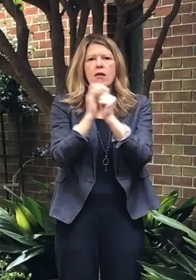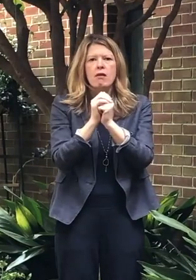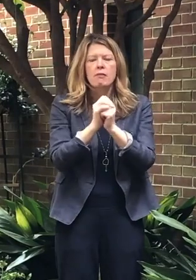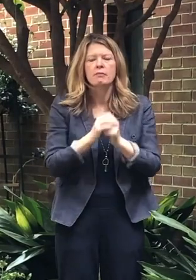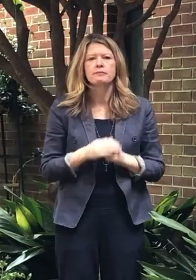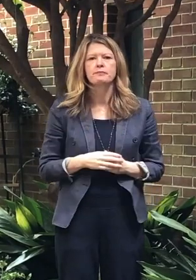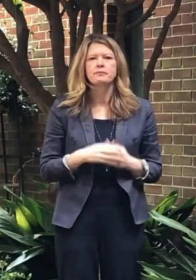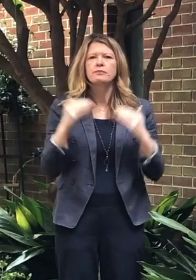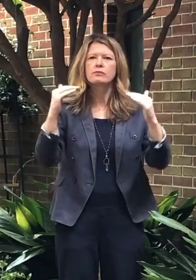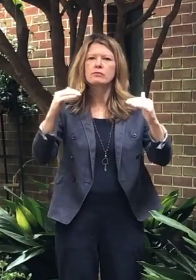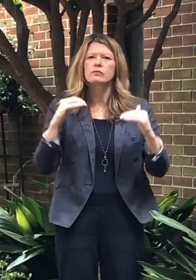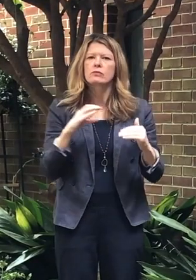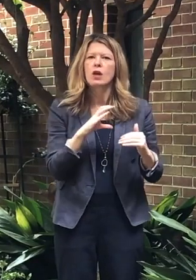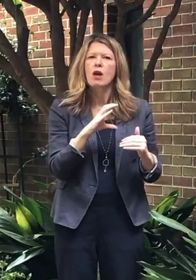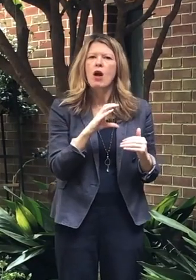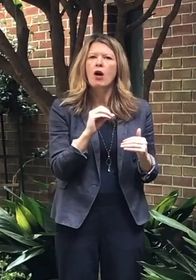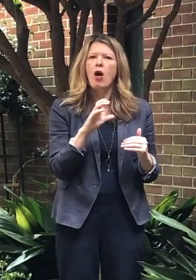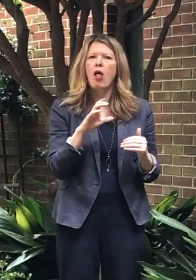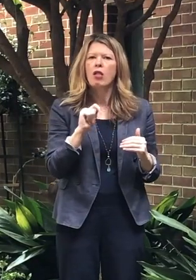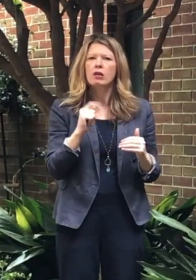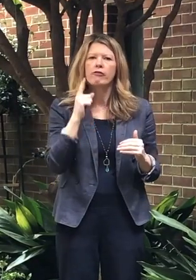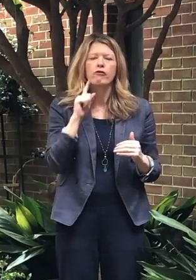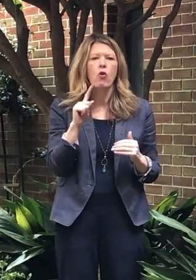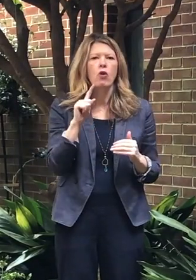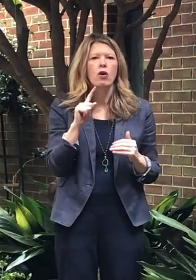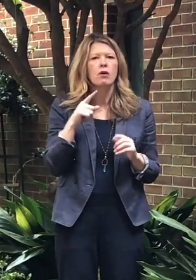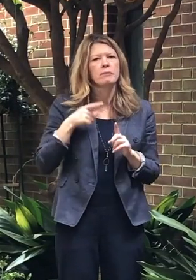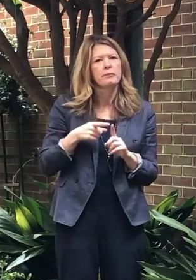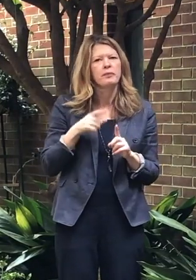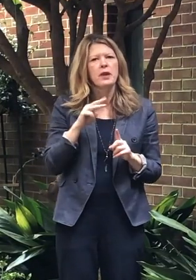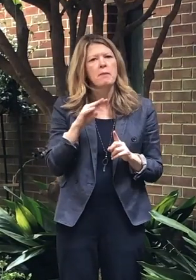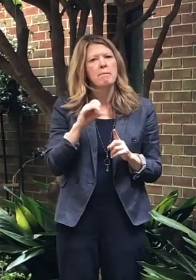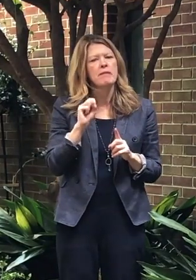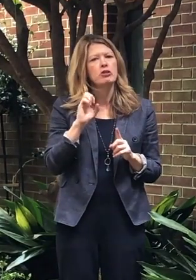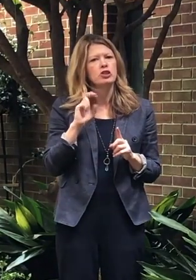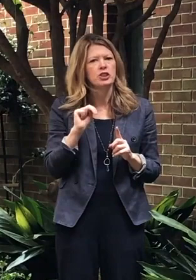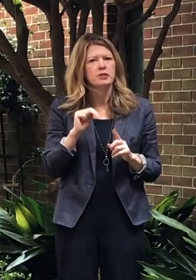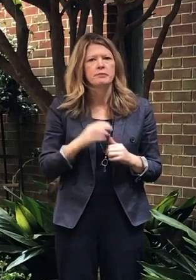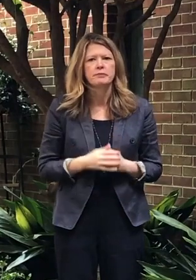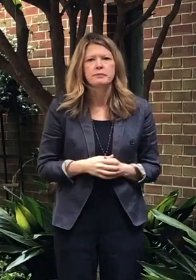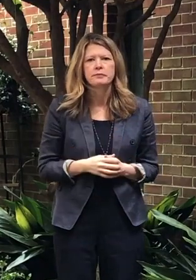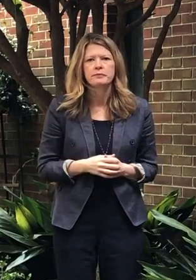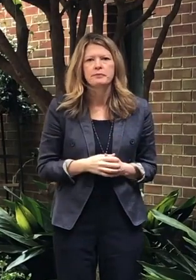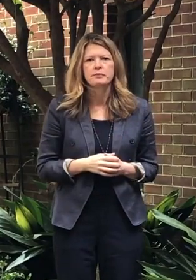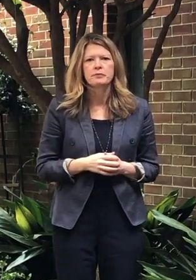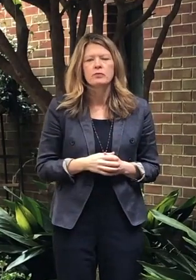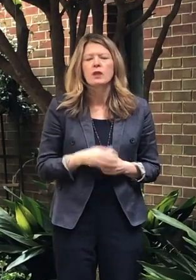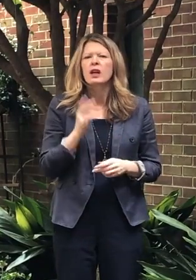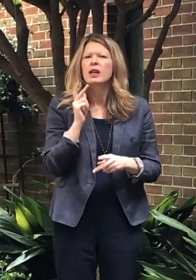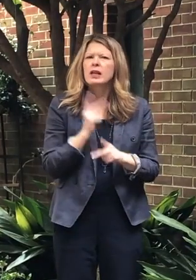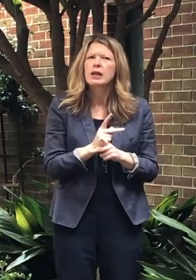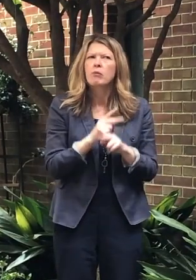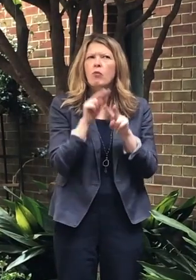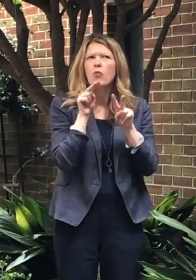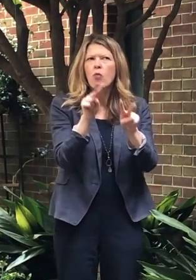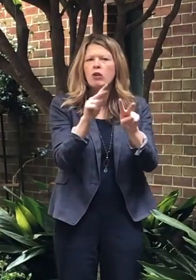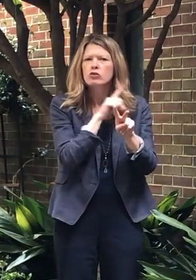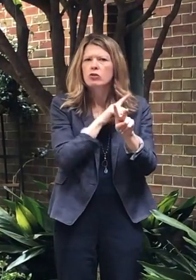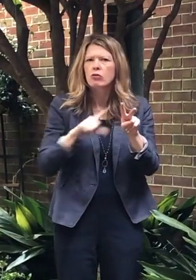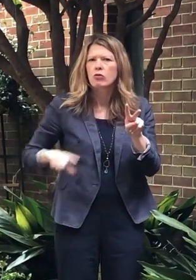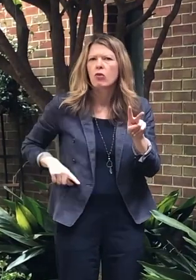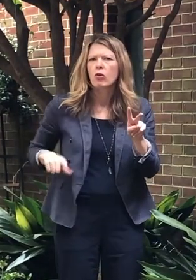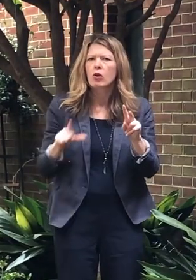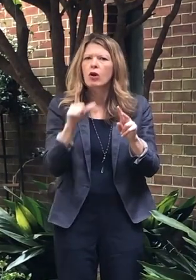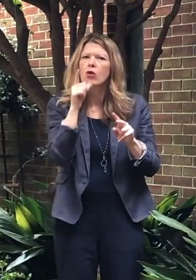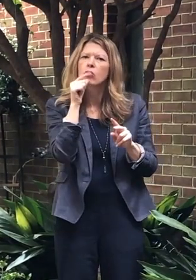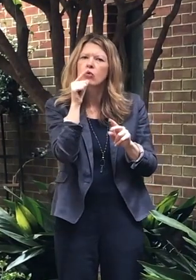And the collect for mission is at the bottom of page 124. Keep watch, dear Lord, with those